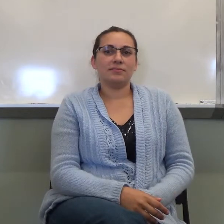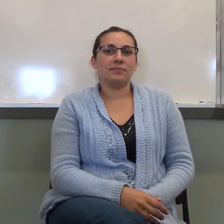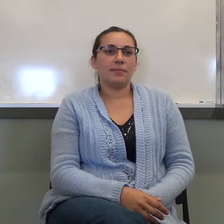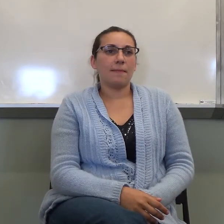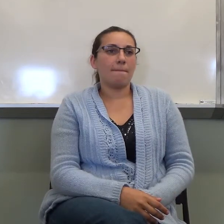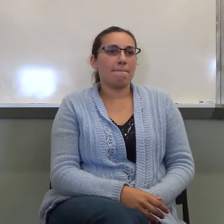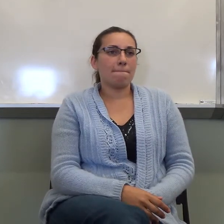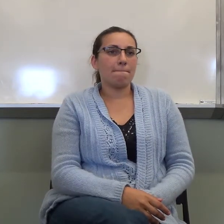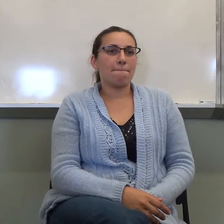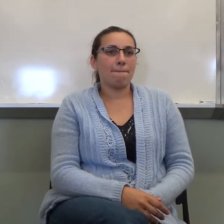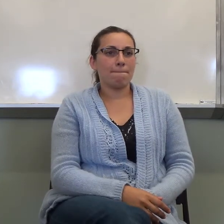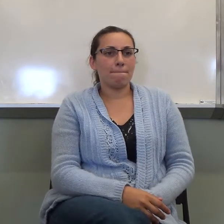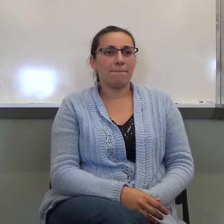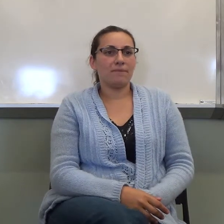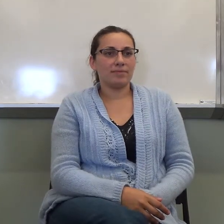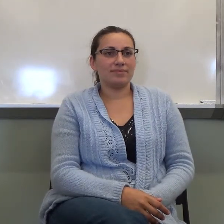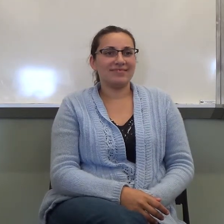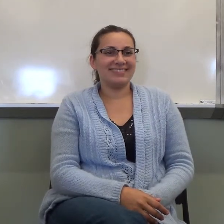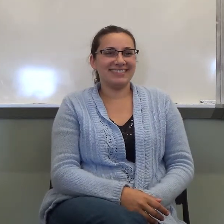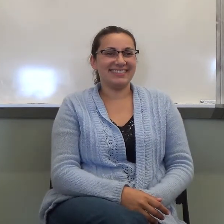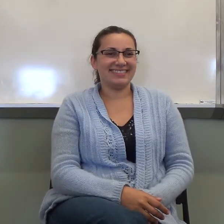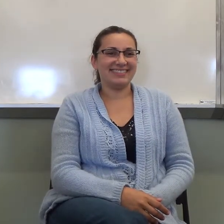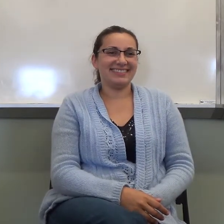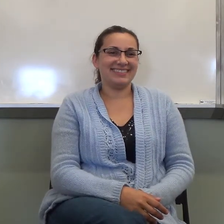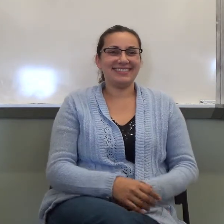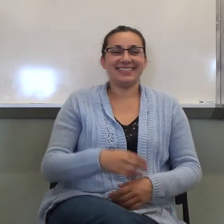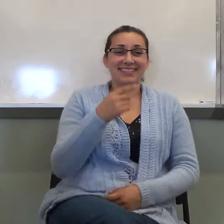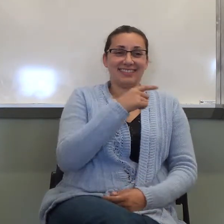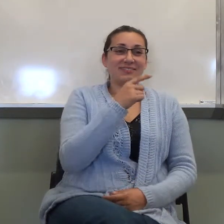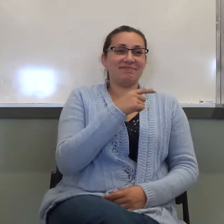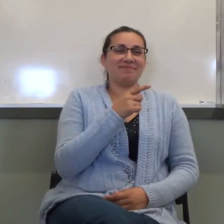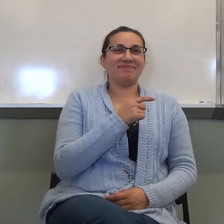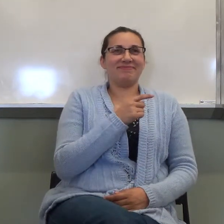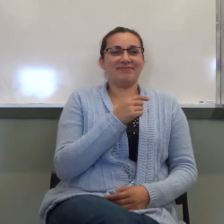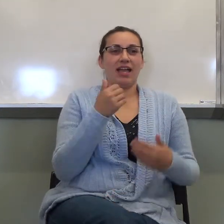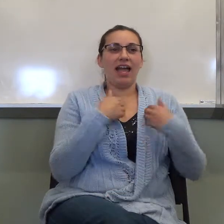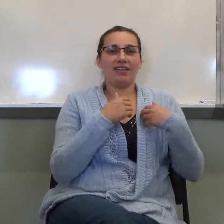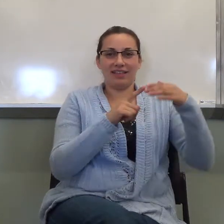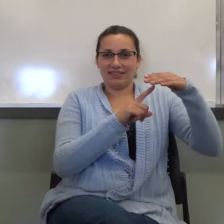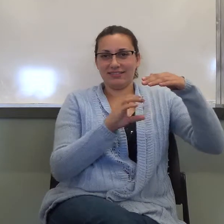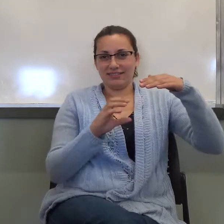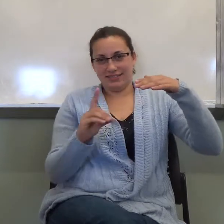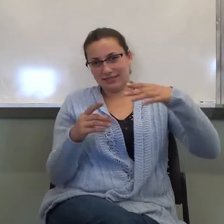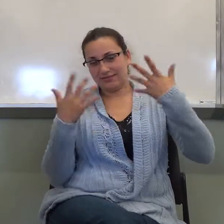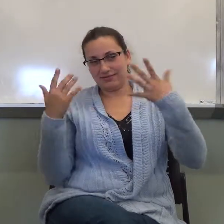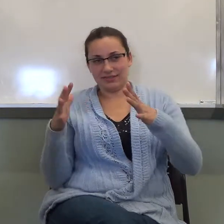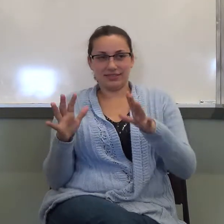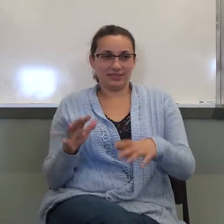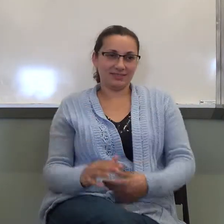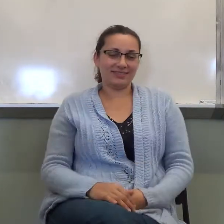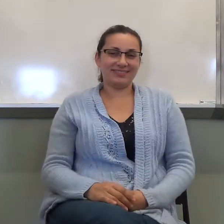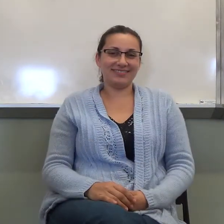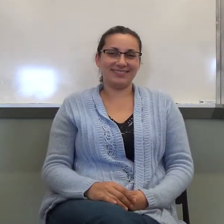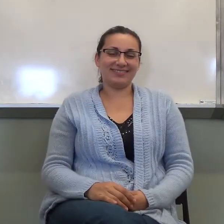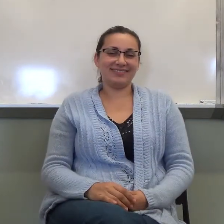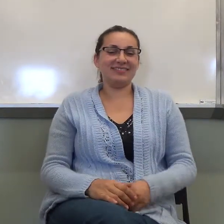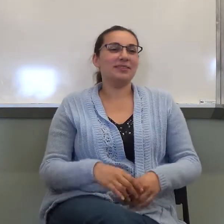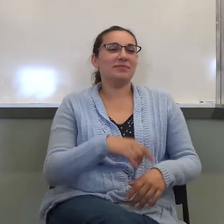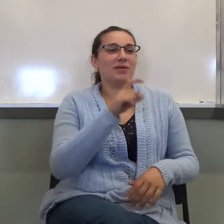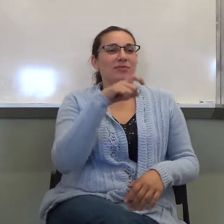So this has the LCD. This has the LCD. We don't have to bother with it. But we have to change that to the LCD,